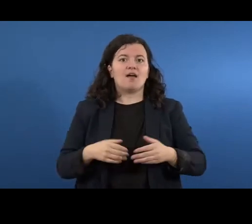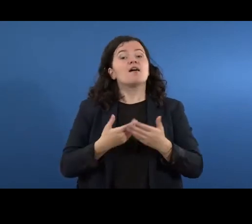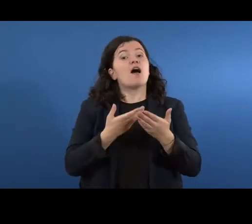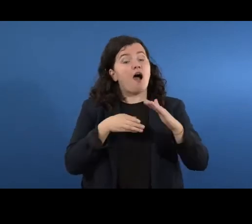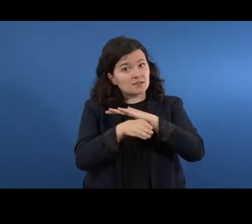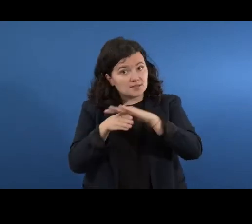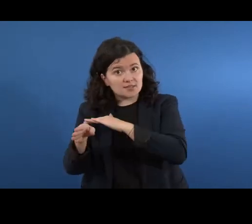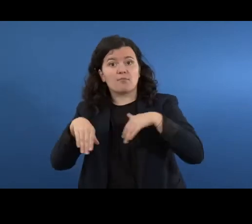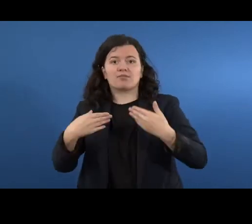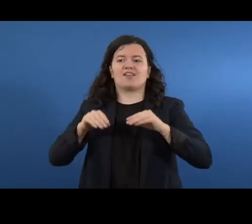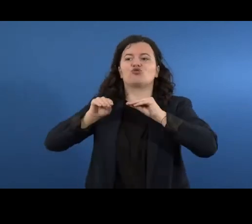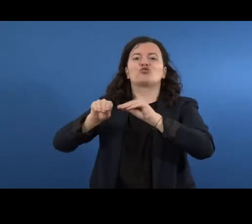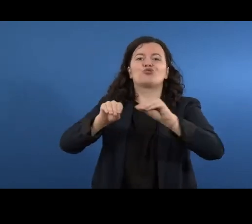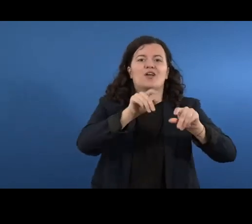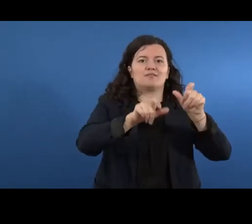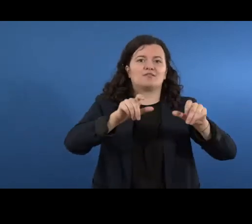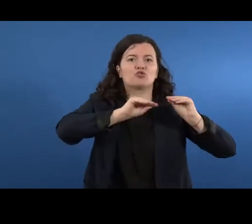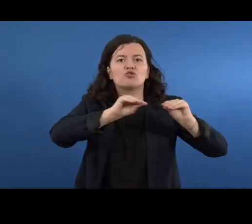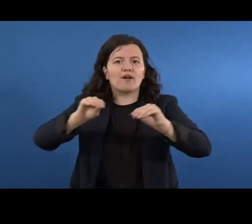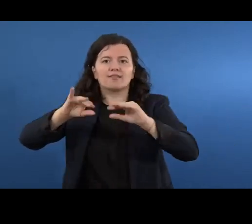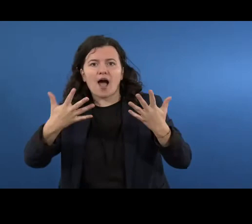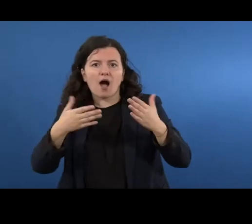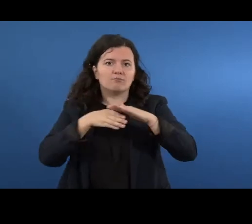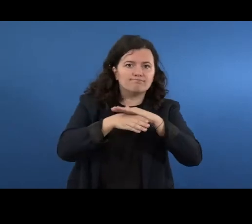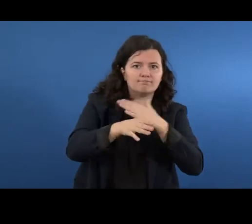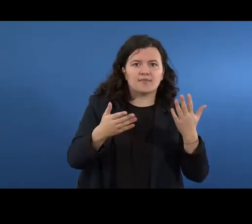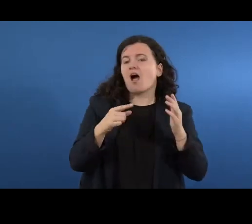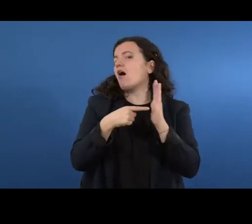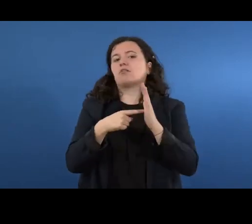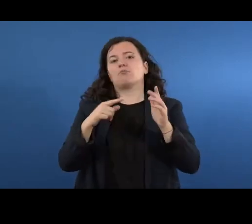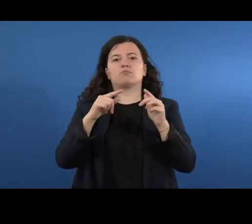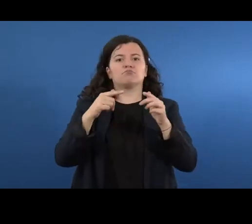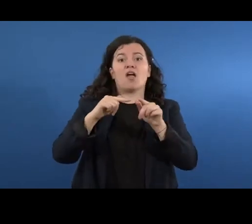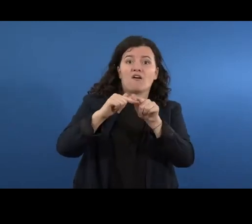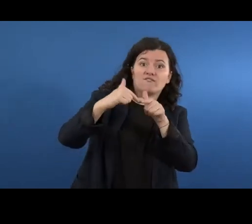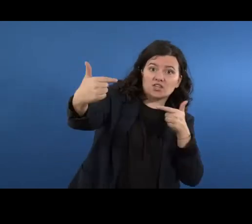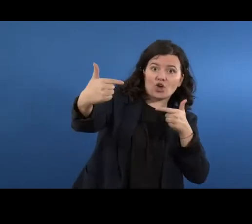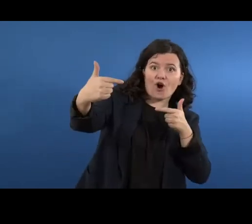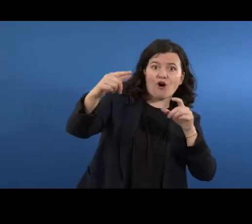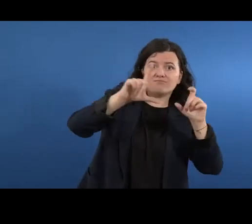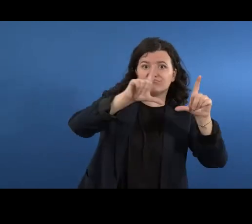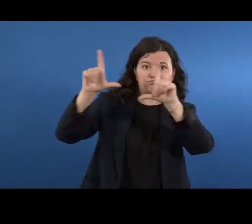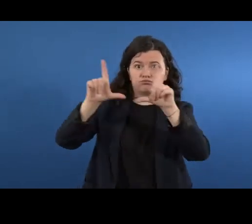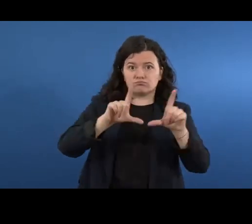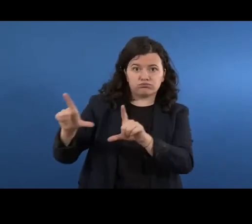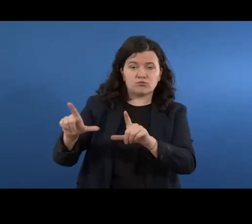an increase in using video conferencing tools, instant messaging